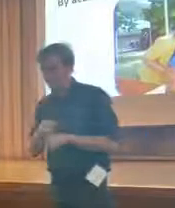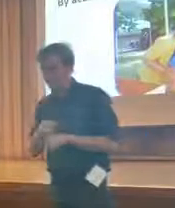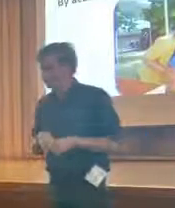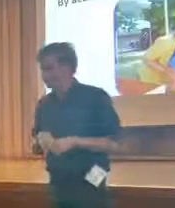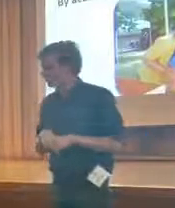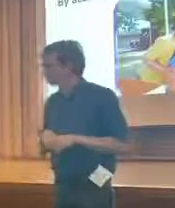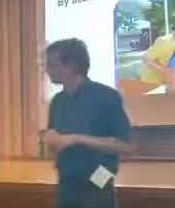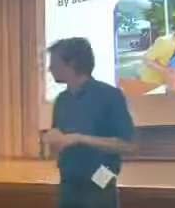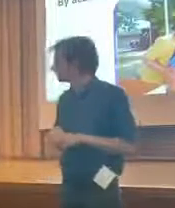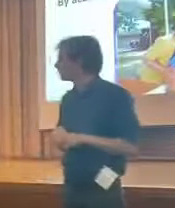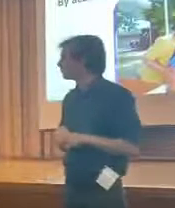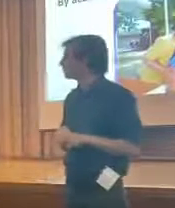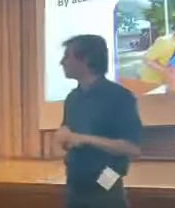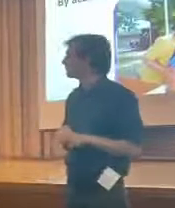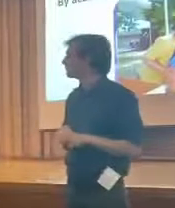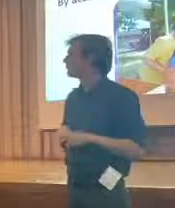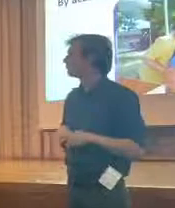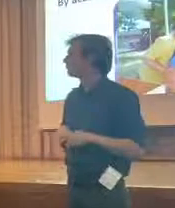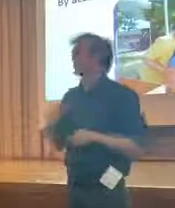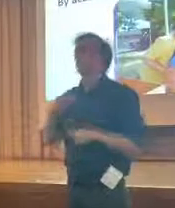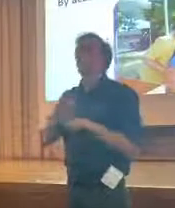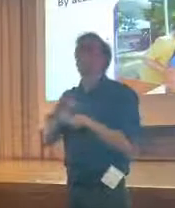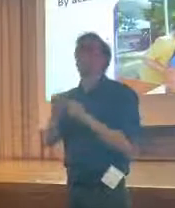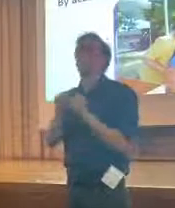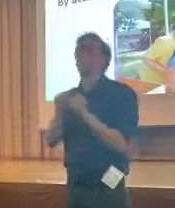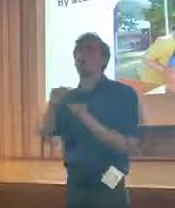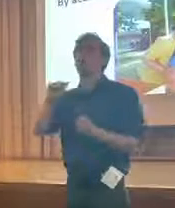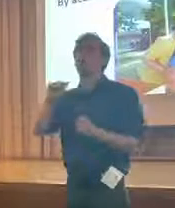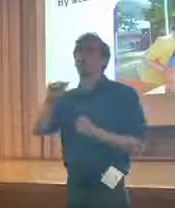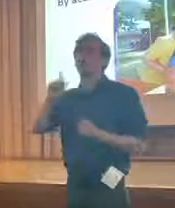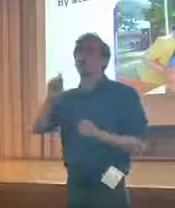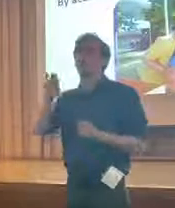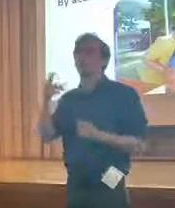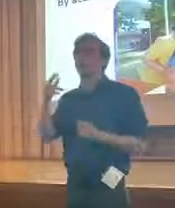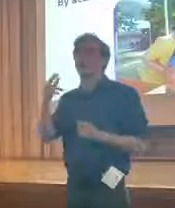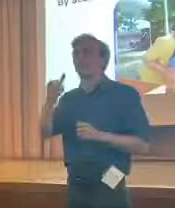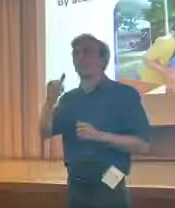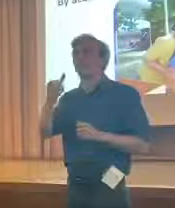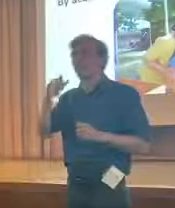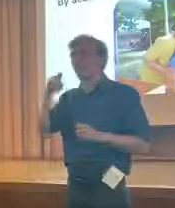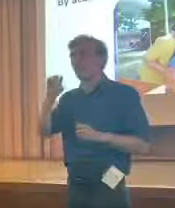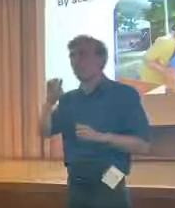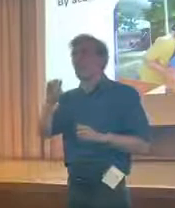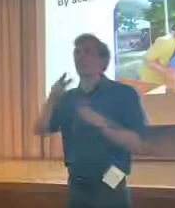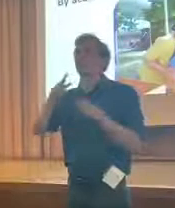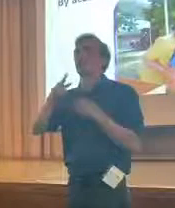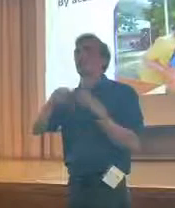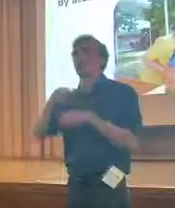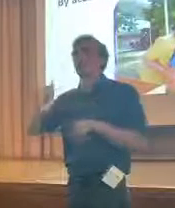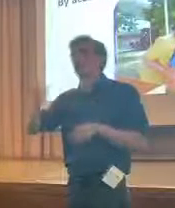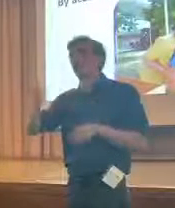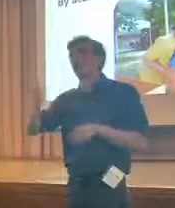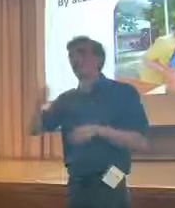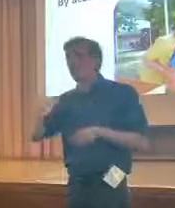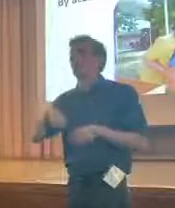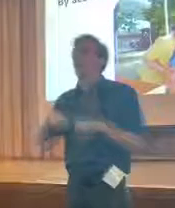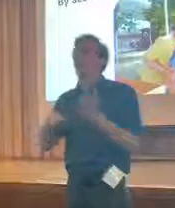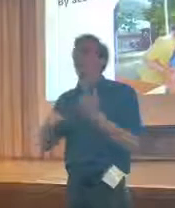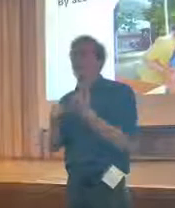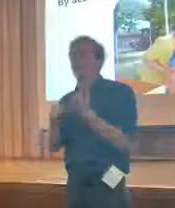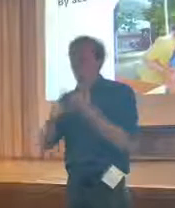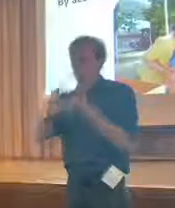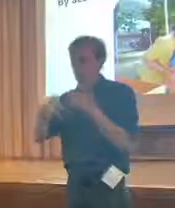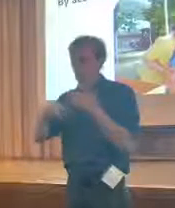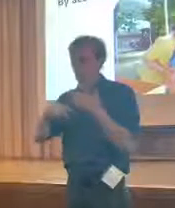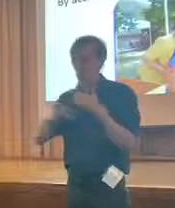RTAP coordinator of World Transit Assistance Program. And it is still one of the jobs I love the most, what I did. I ran an